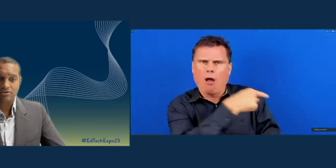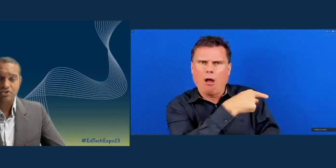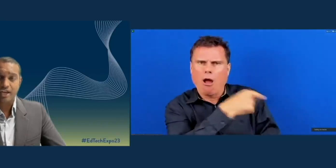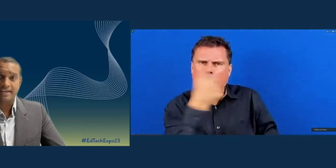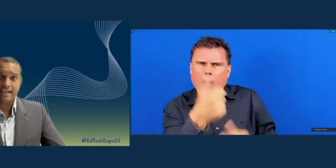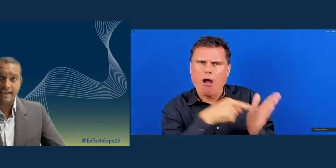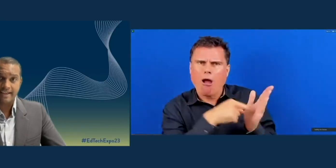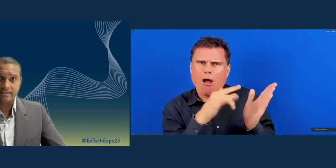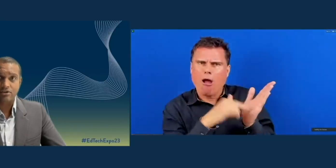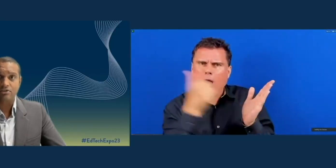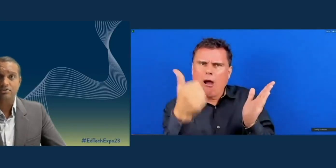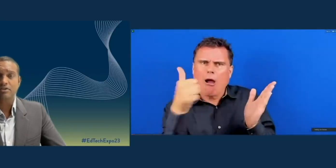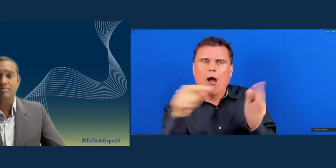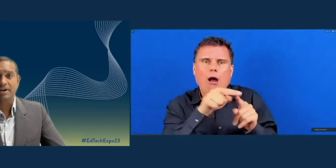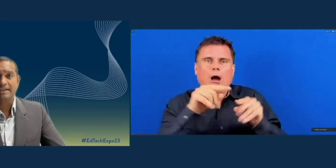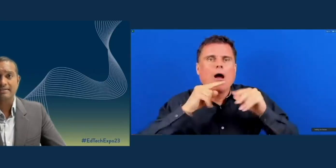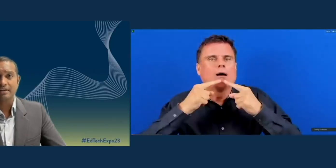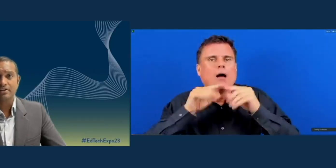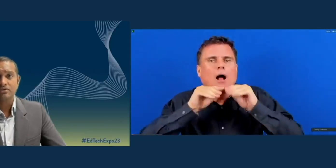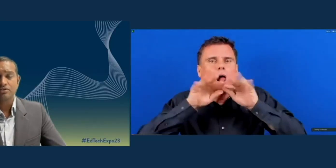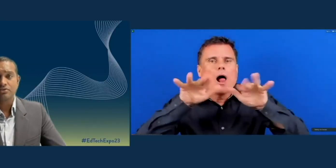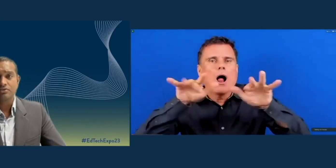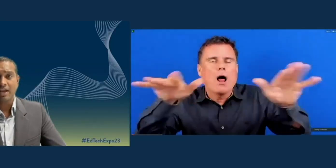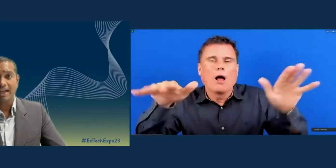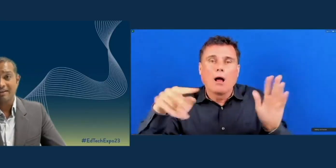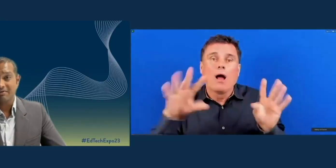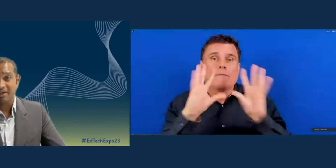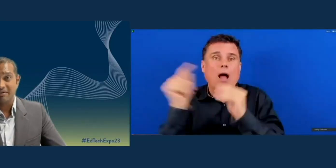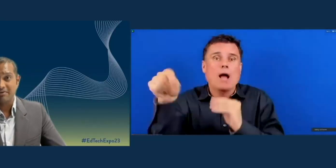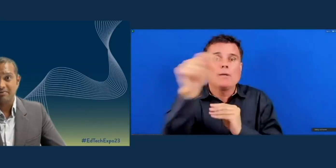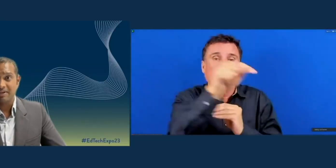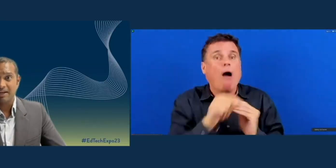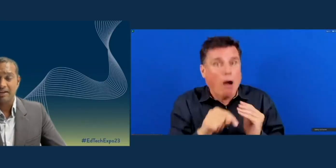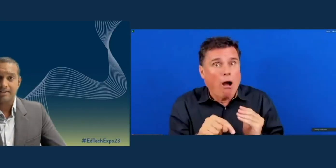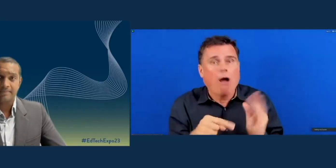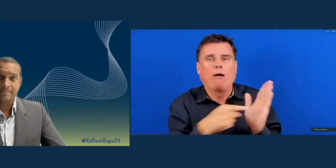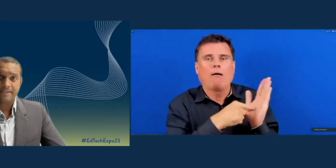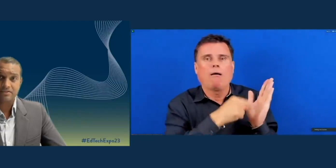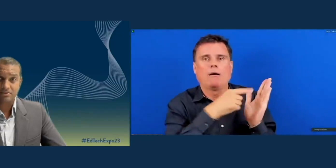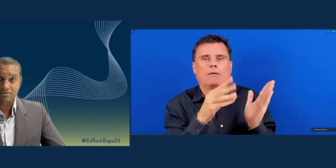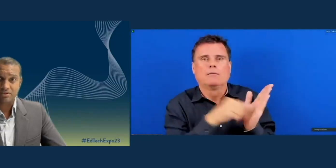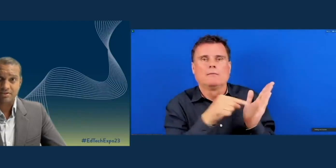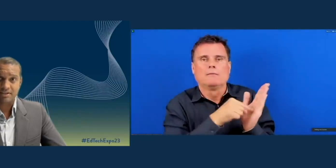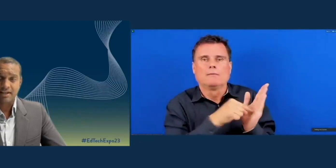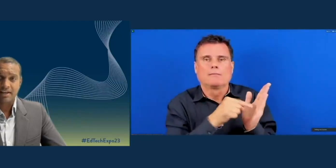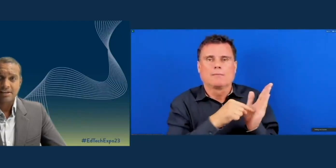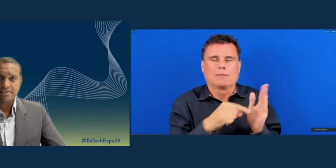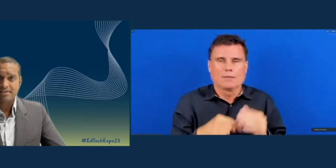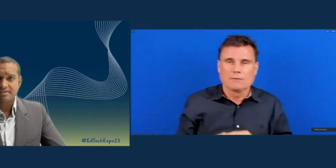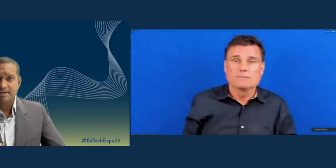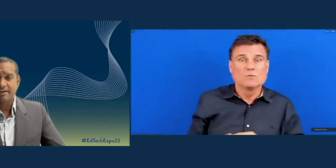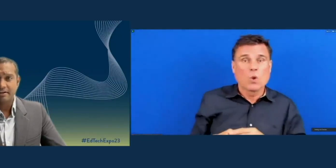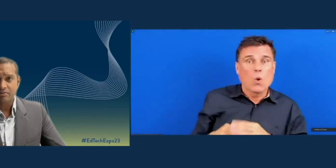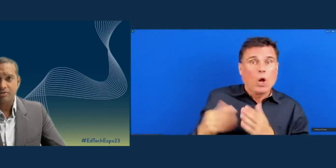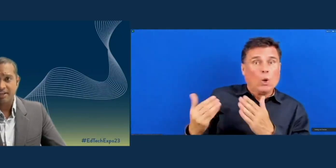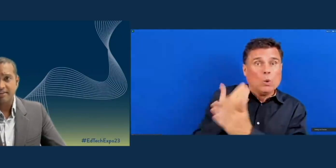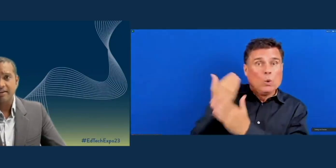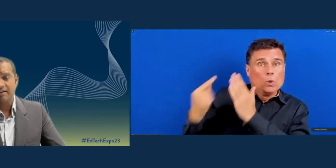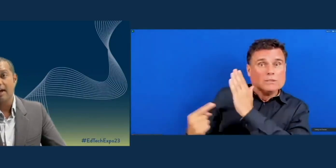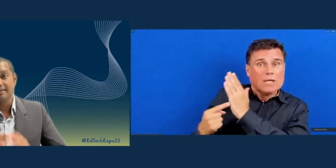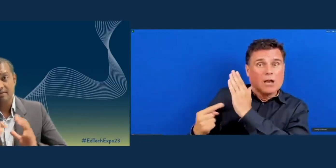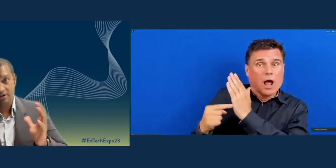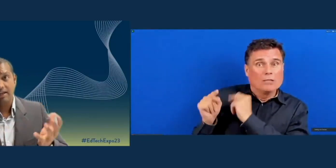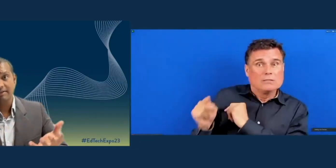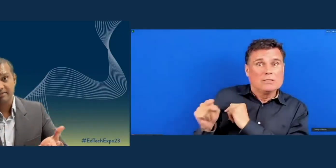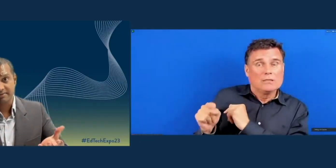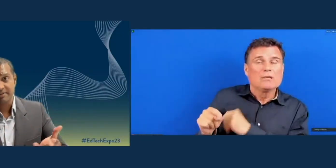slow to change and slow to embrace new and innovative solutions. So this is an area in which I think